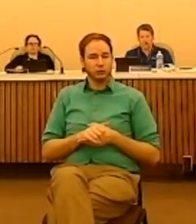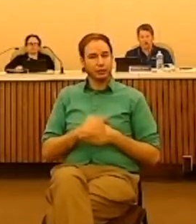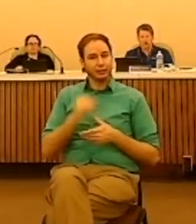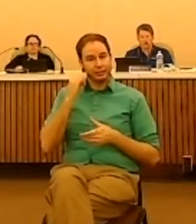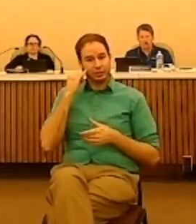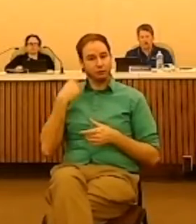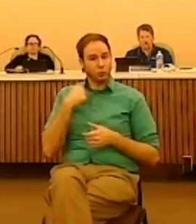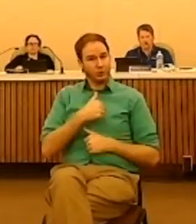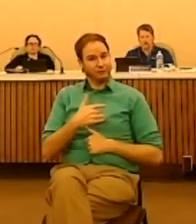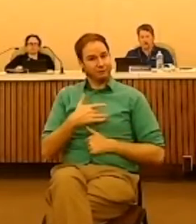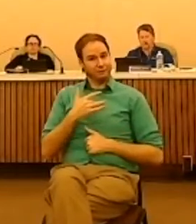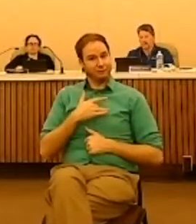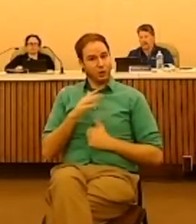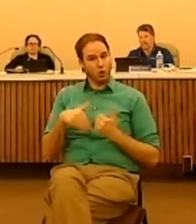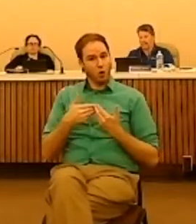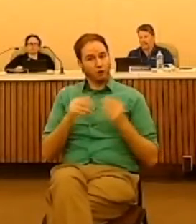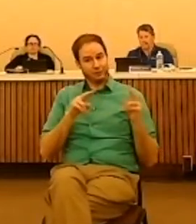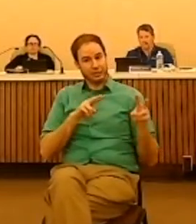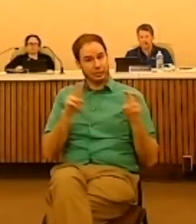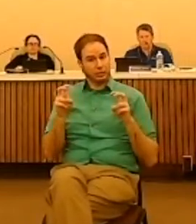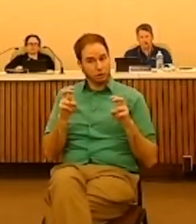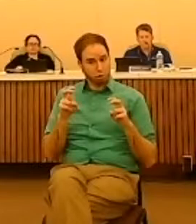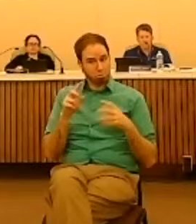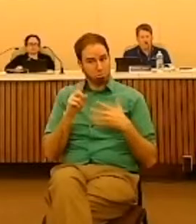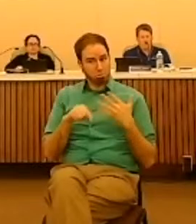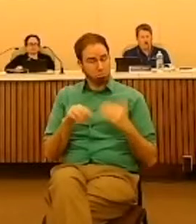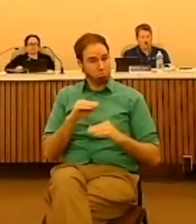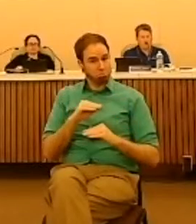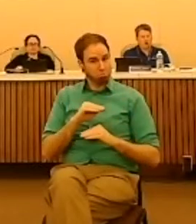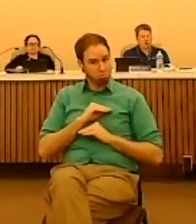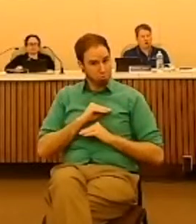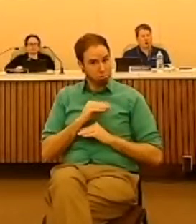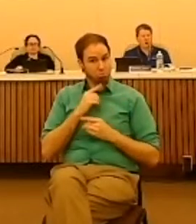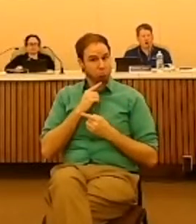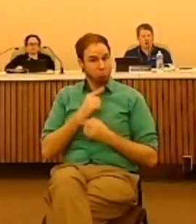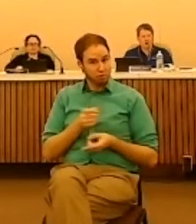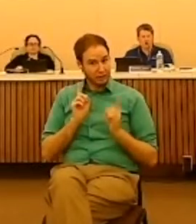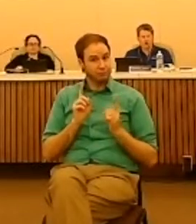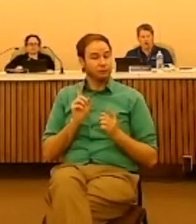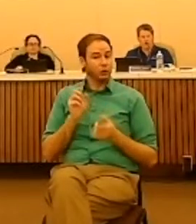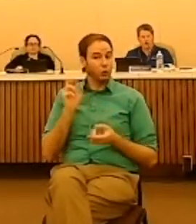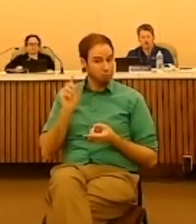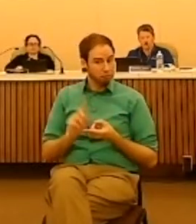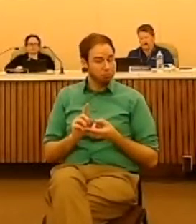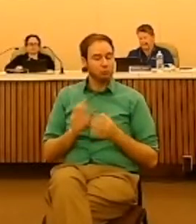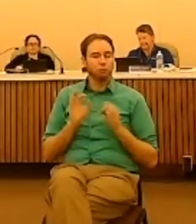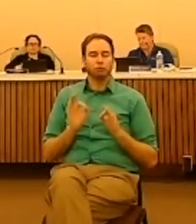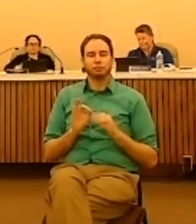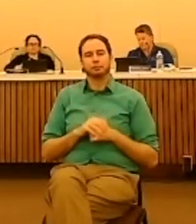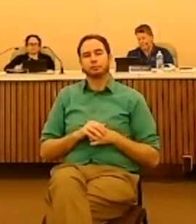we believe all of the issues have been successfully mitigated or not.